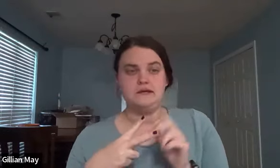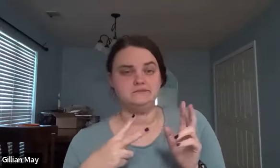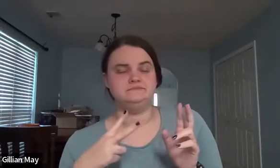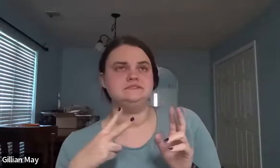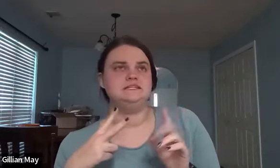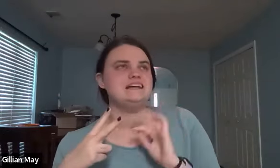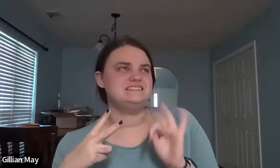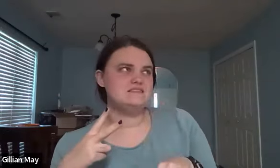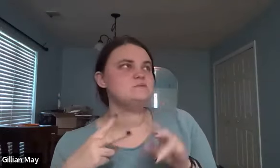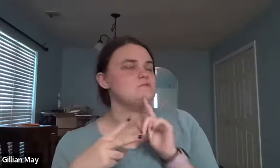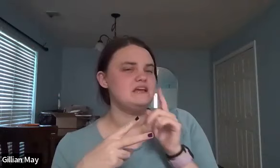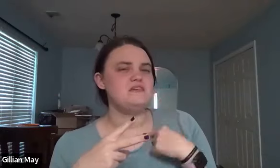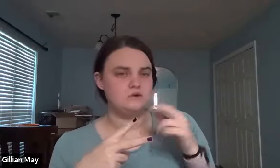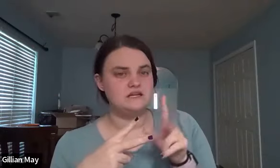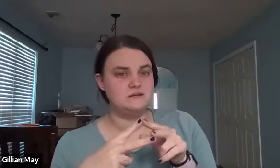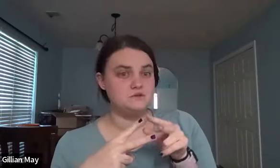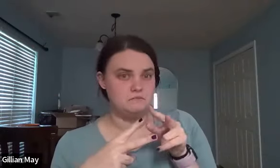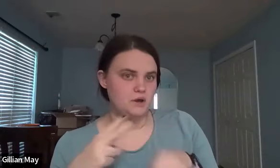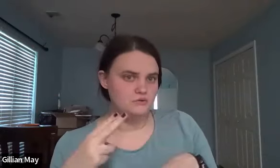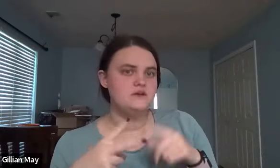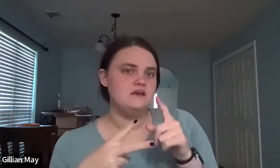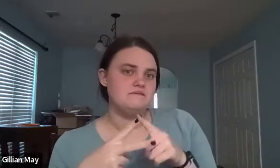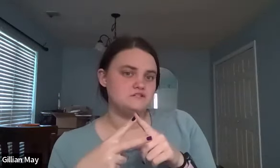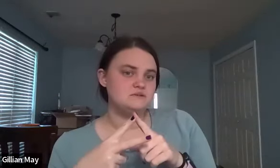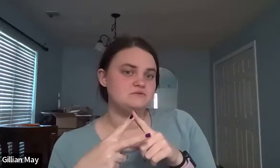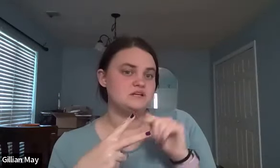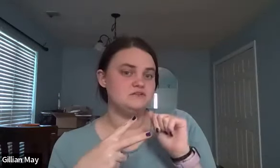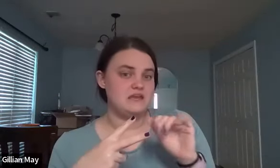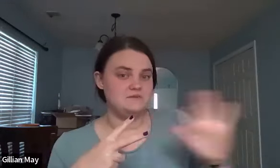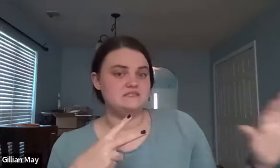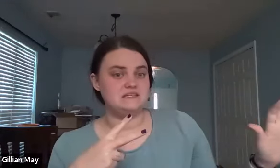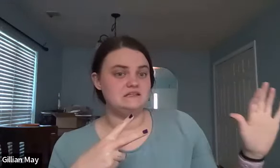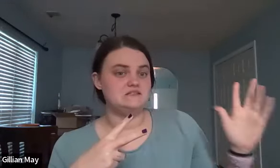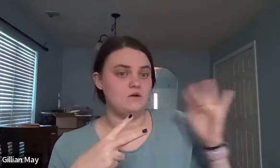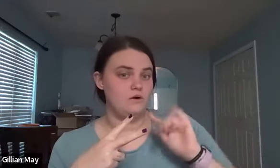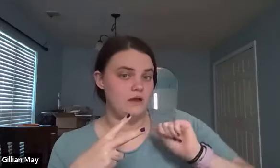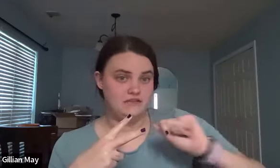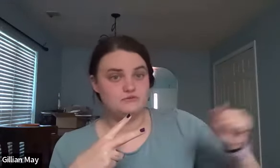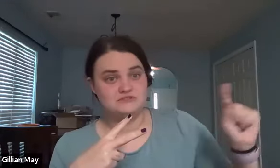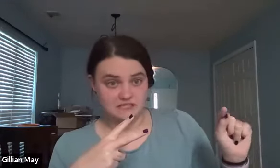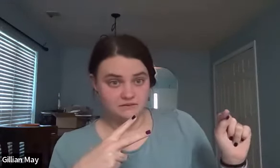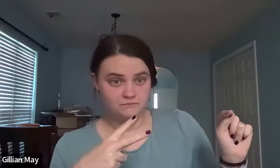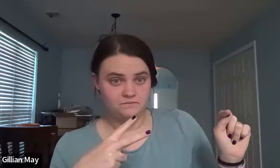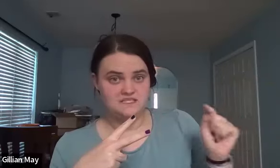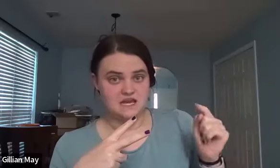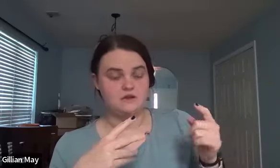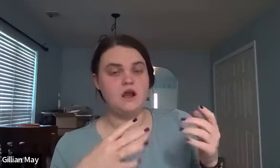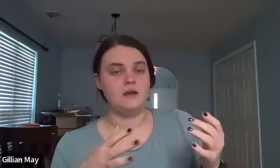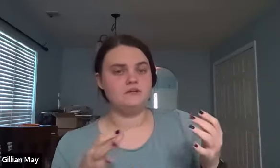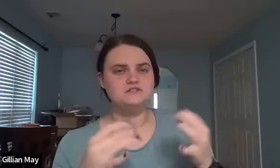Well, I say this, but really I think we're going to end up doing both. First one is we're going to do the ABCs A through Z together. I'm going to do what